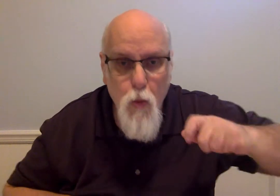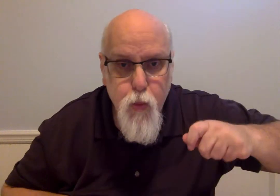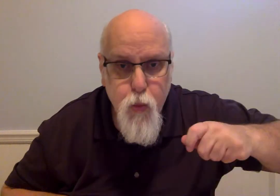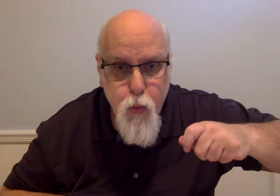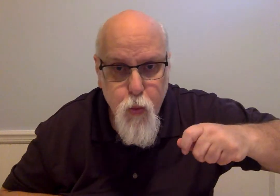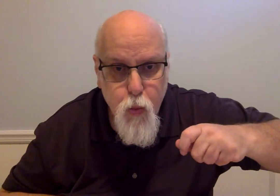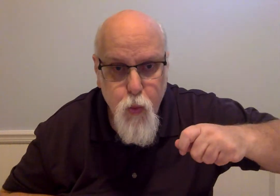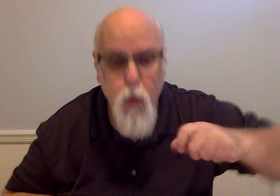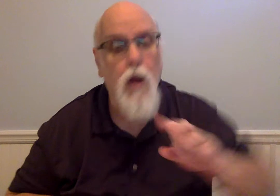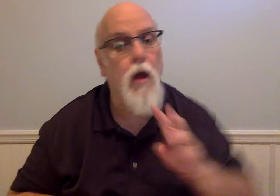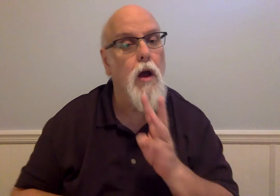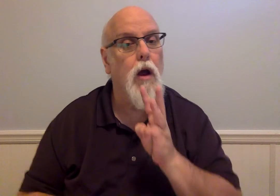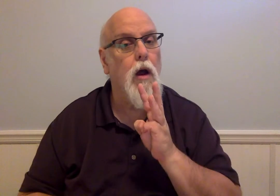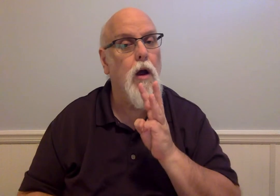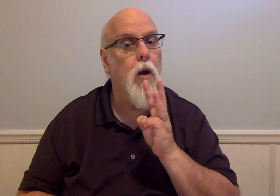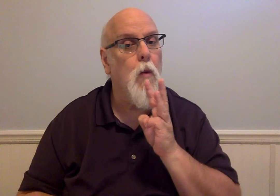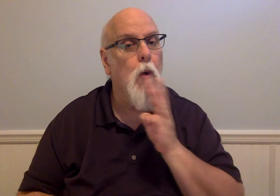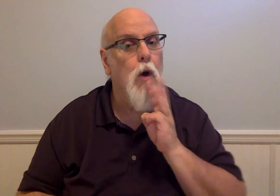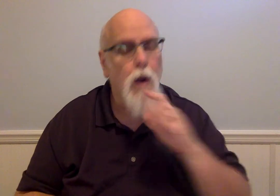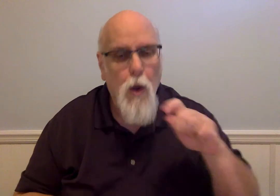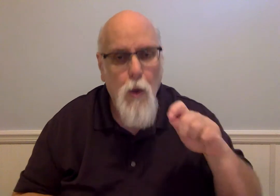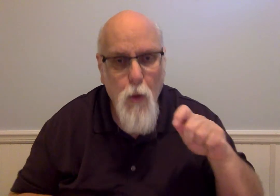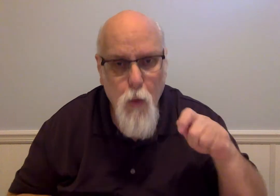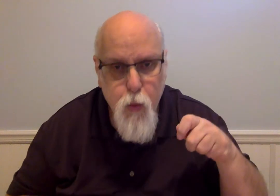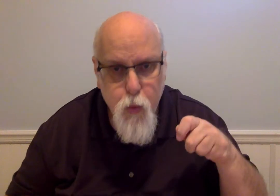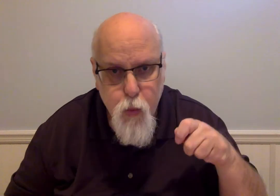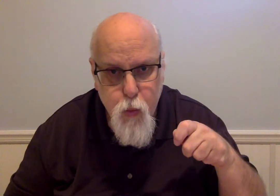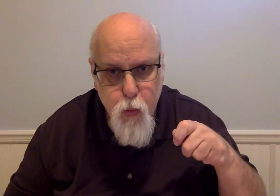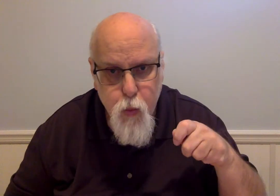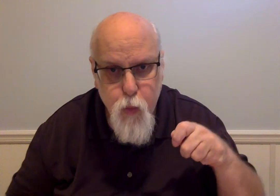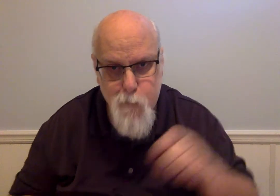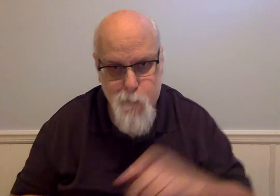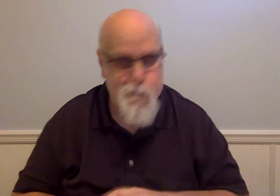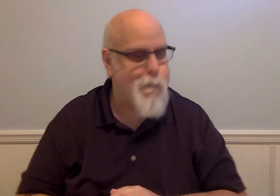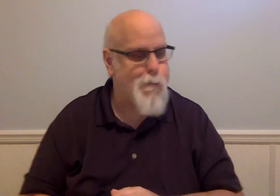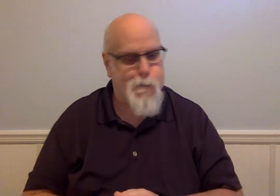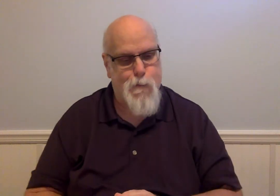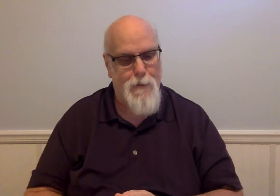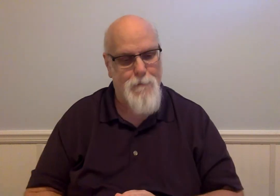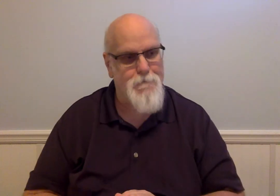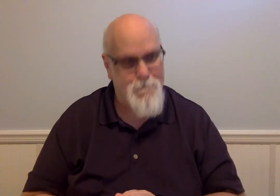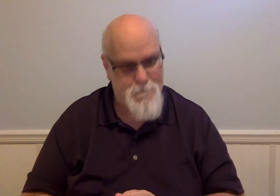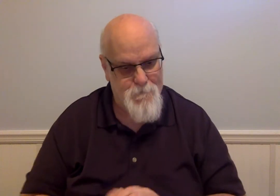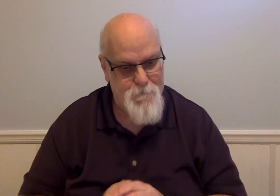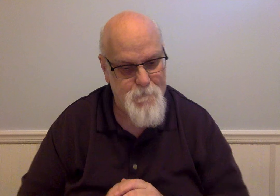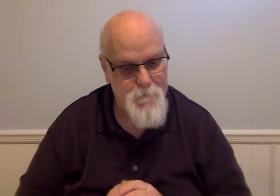Water fountain, you sign water and then you mimic like, turning the knob on the water fountain.